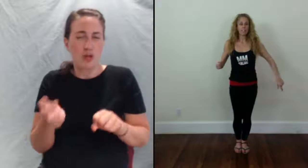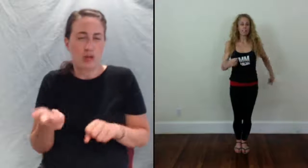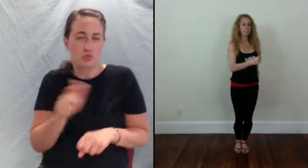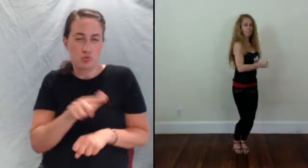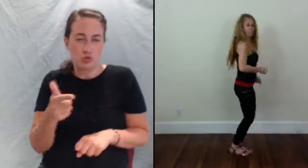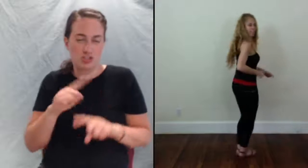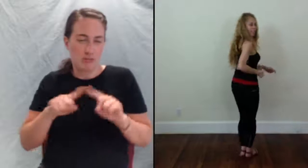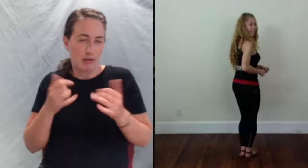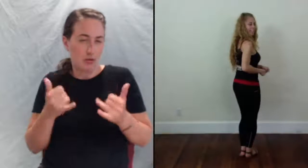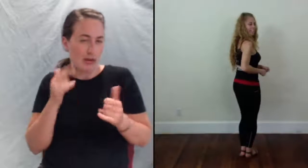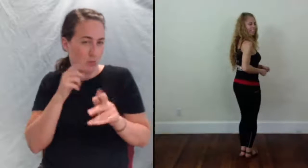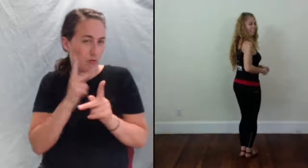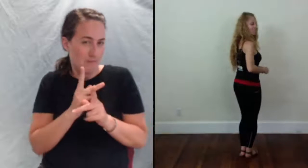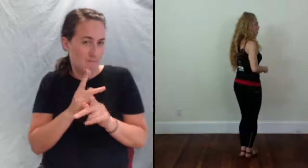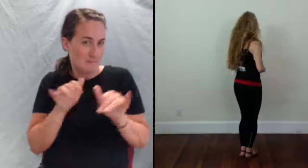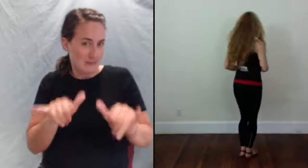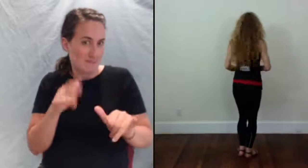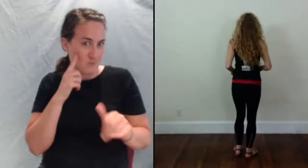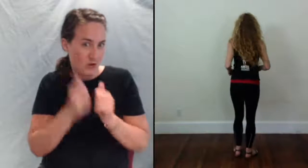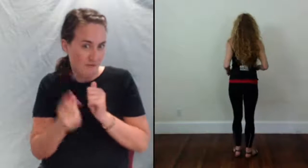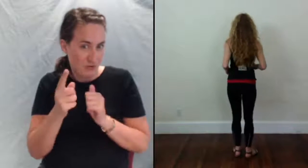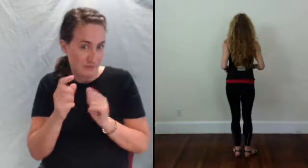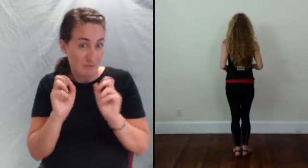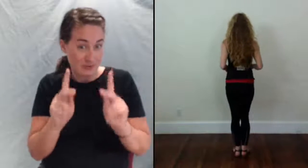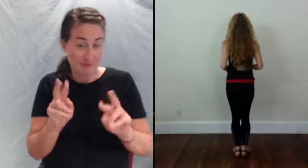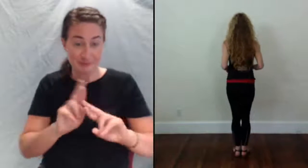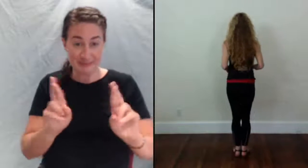All right, let's give it a try.